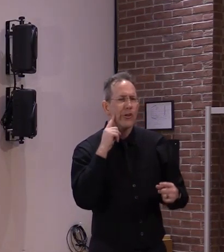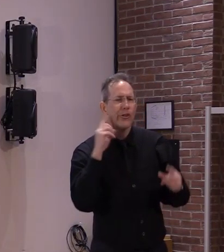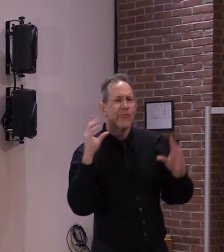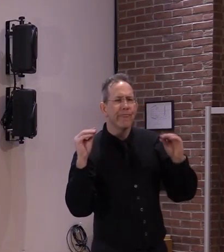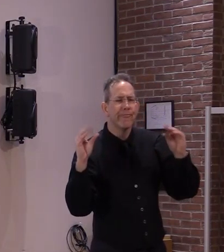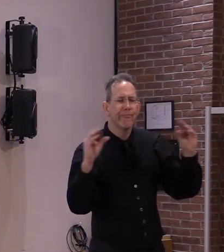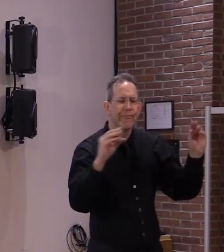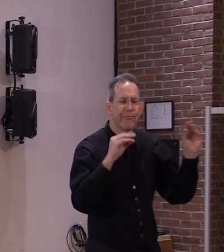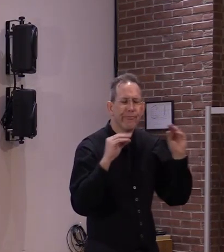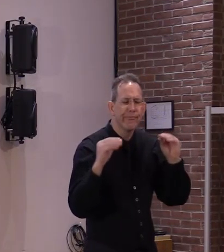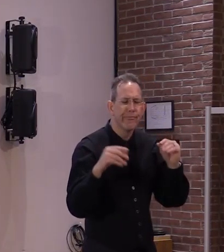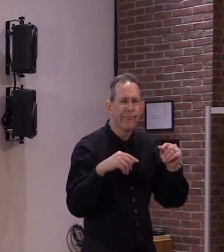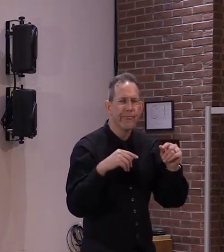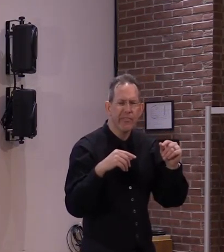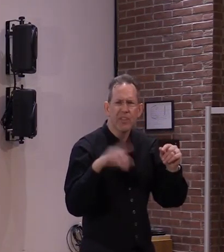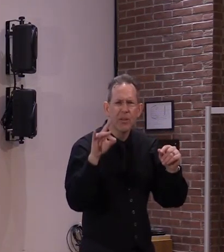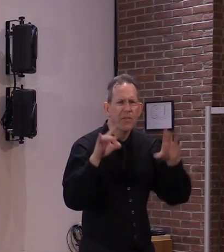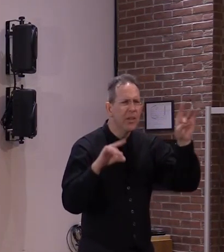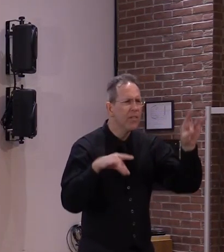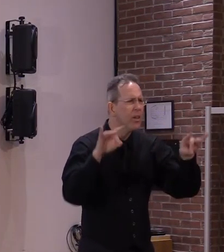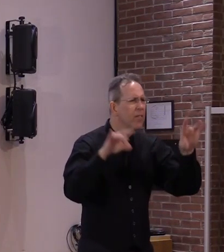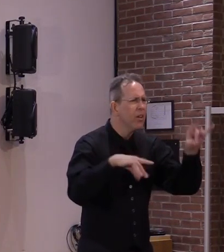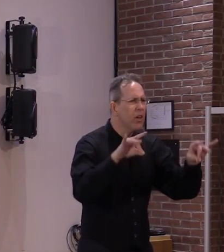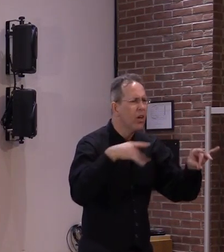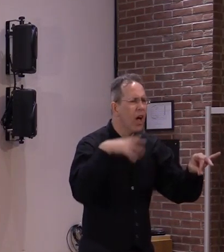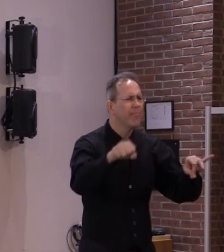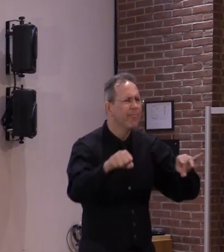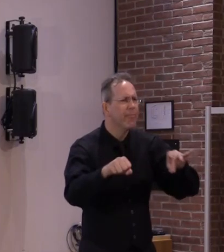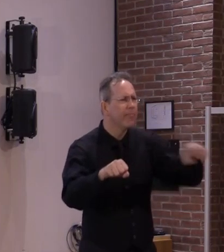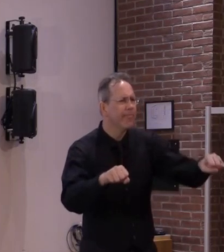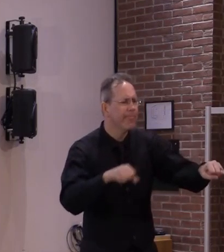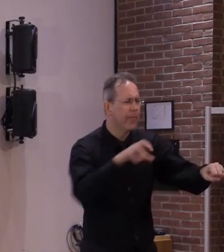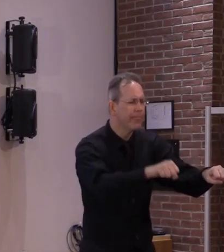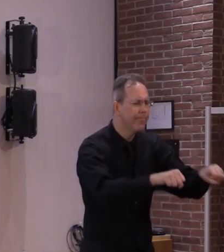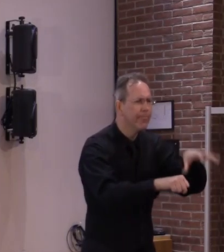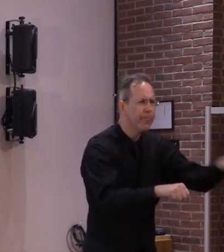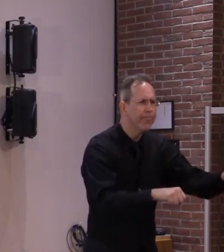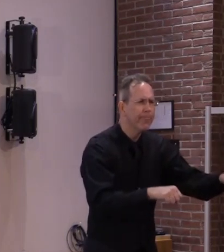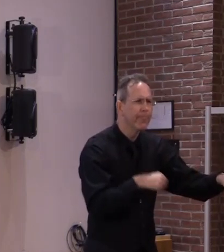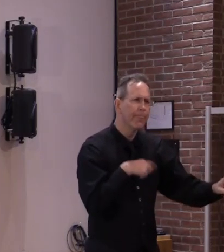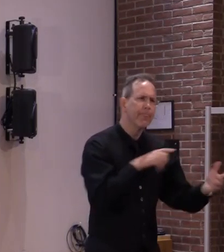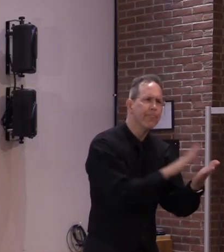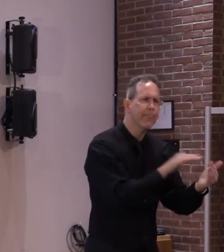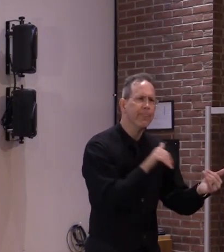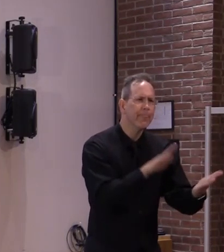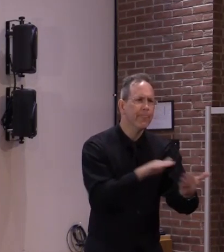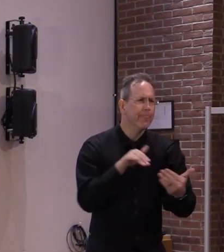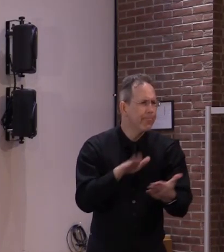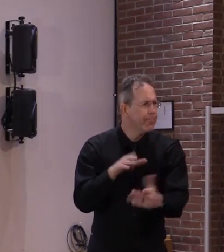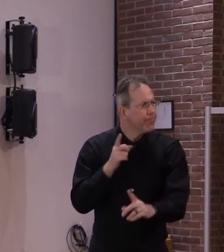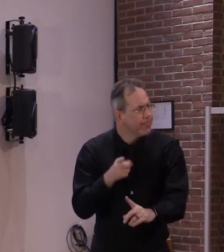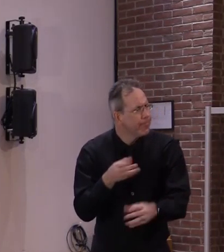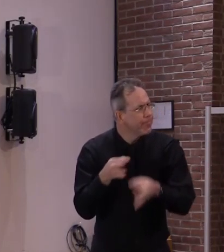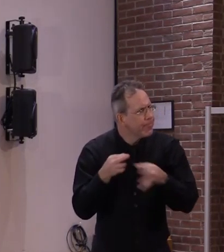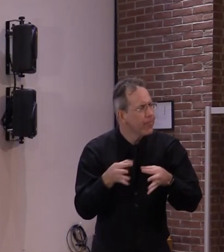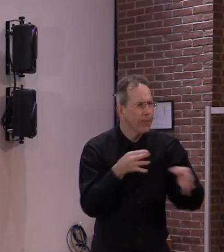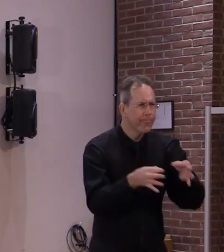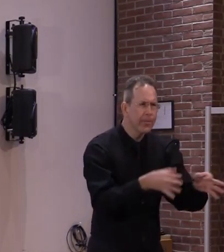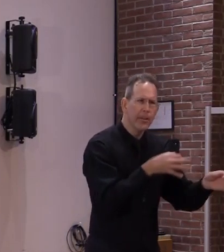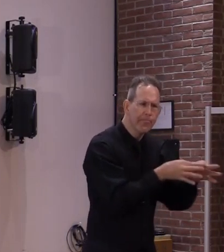issued three what are called health alert notifications that talk about the guidance in 1A,